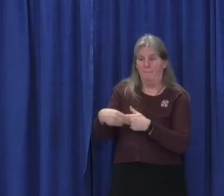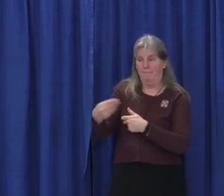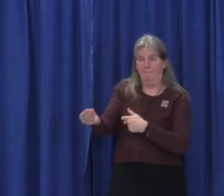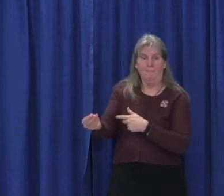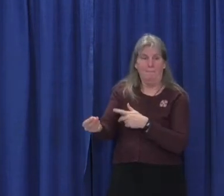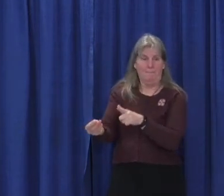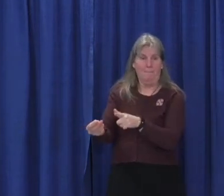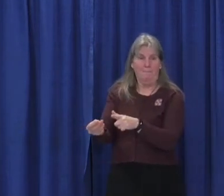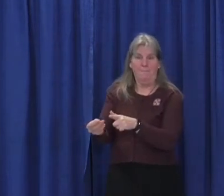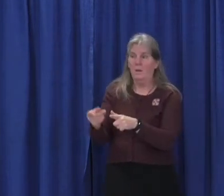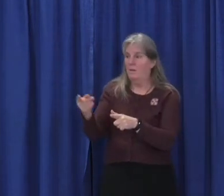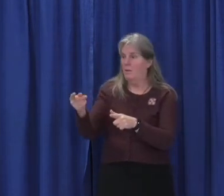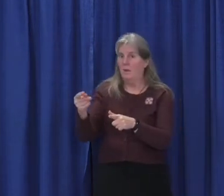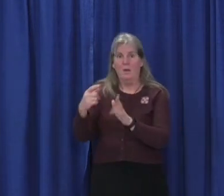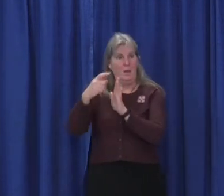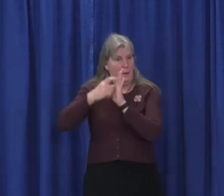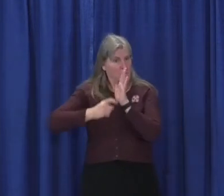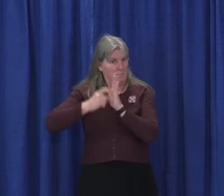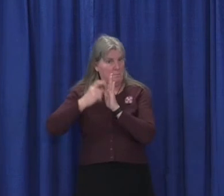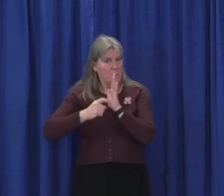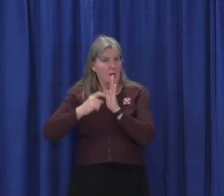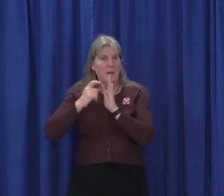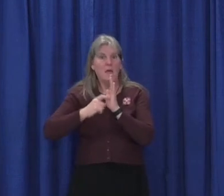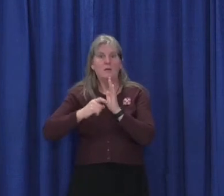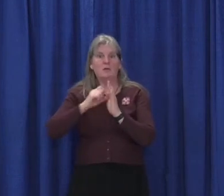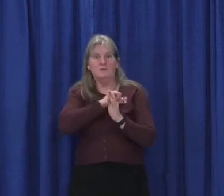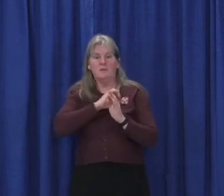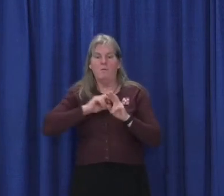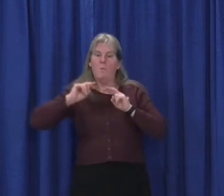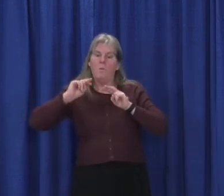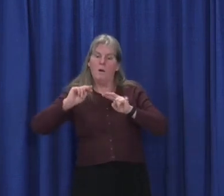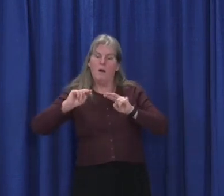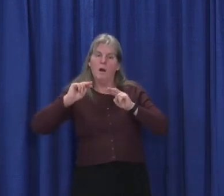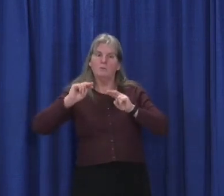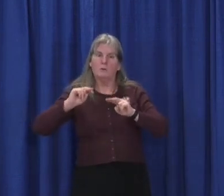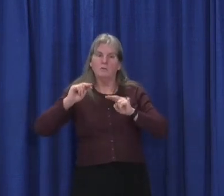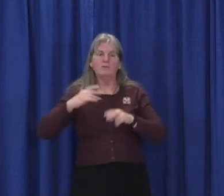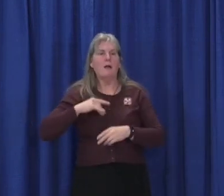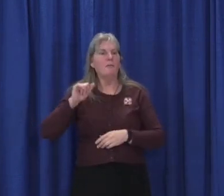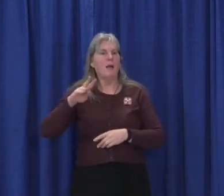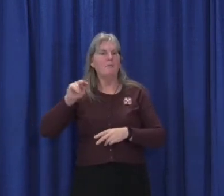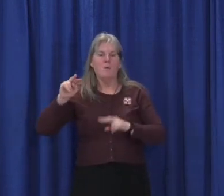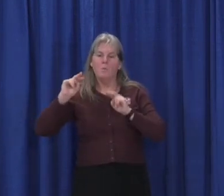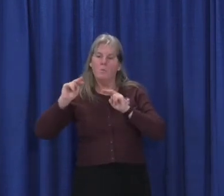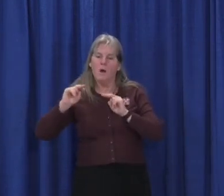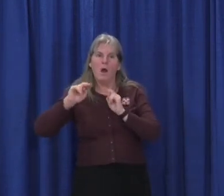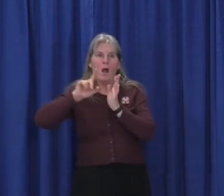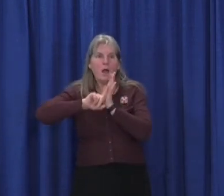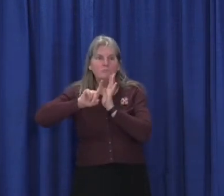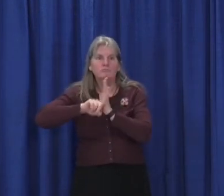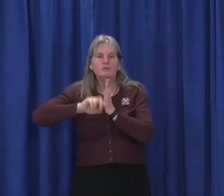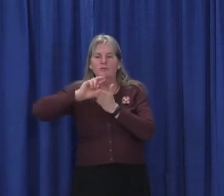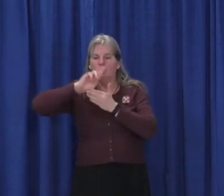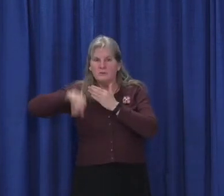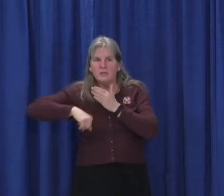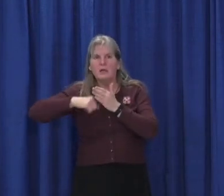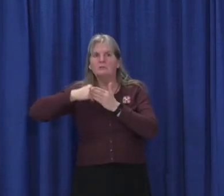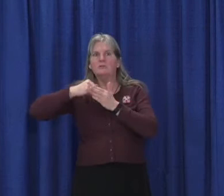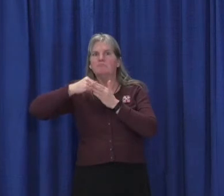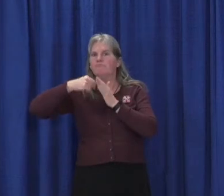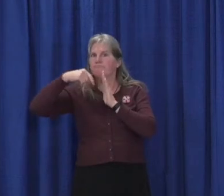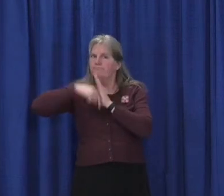have fantastic medical oversight and laboratory capacity to run these tests, these rapid